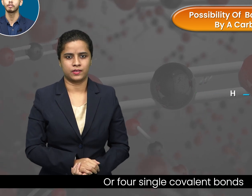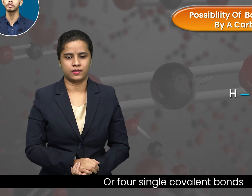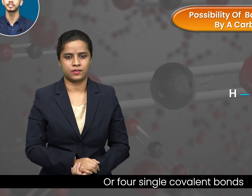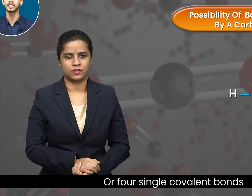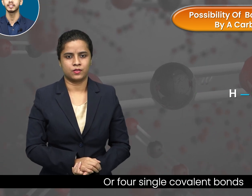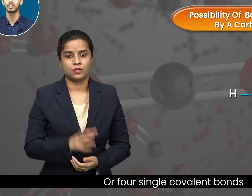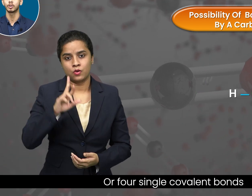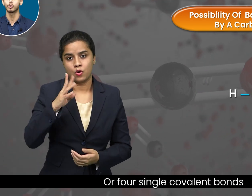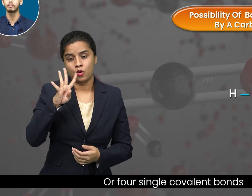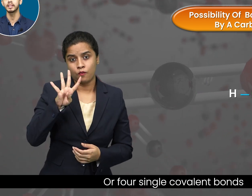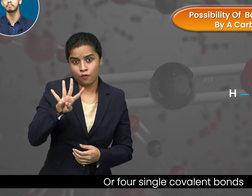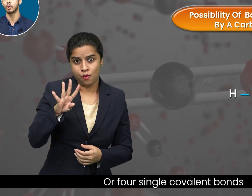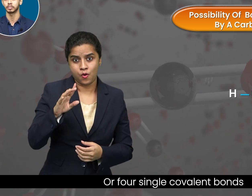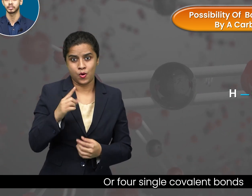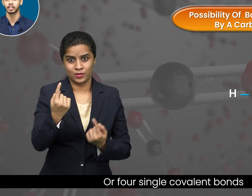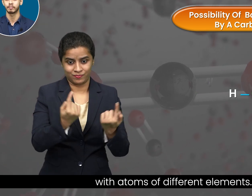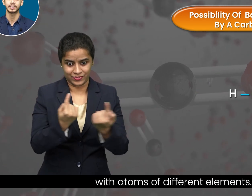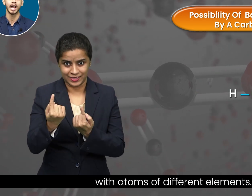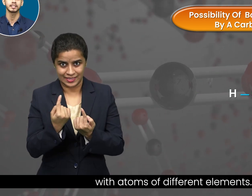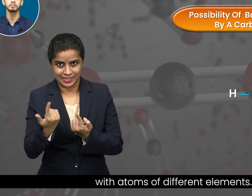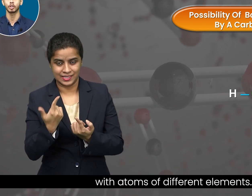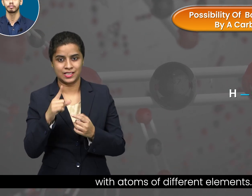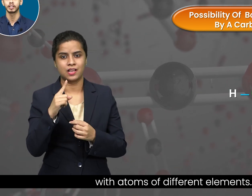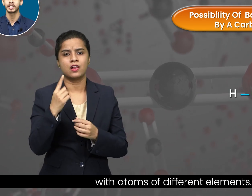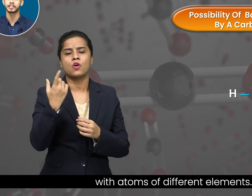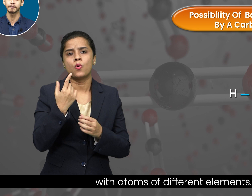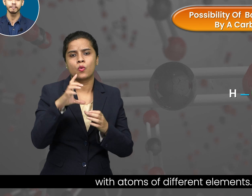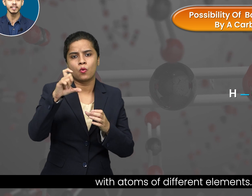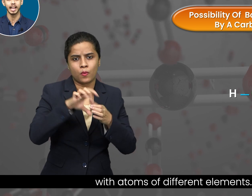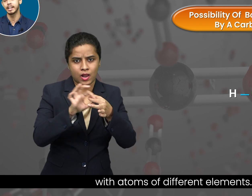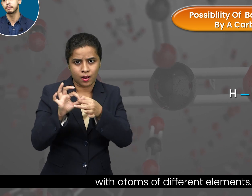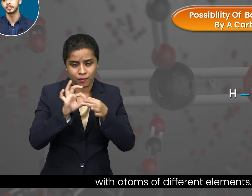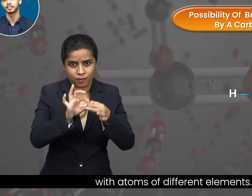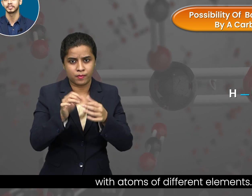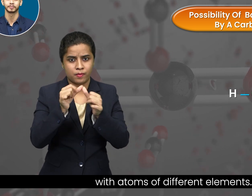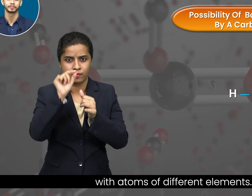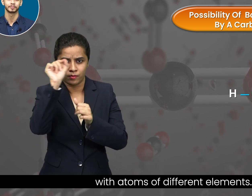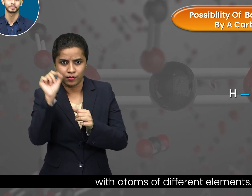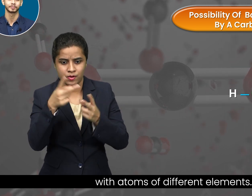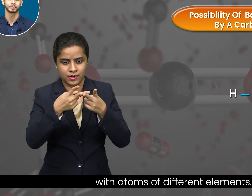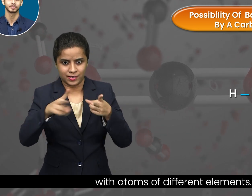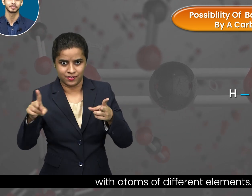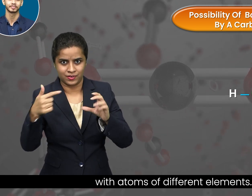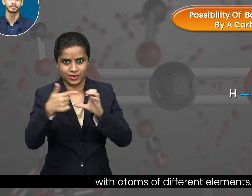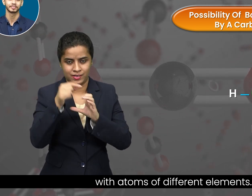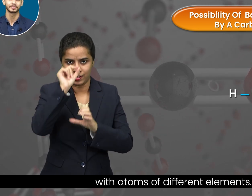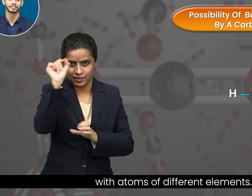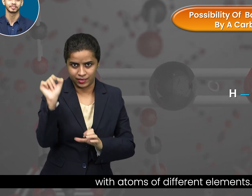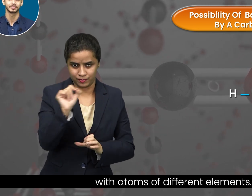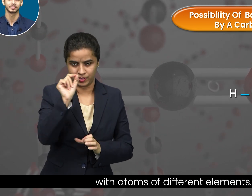or 4 single covalent bonds with atoms of different elements.